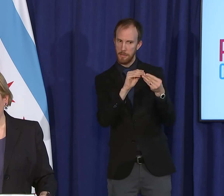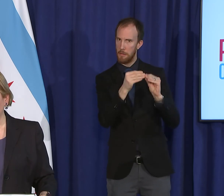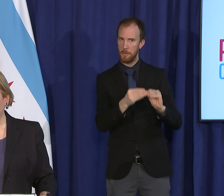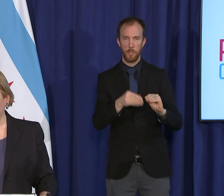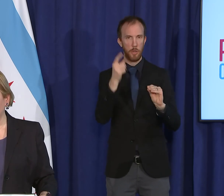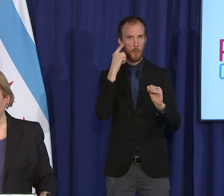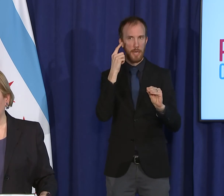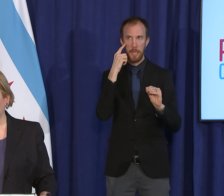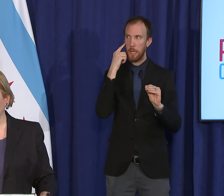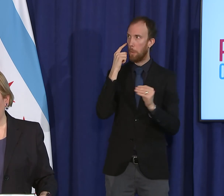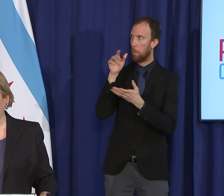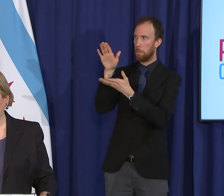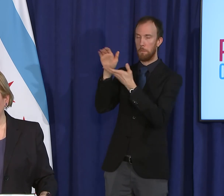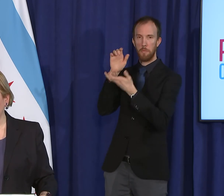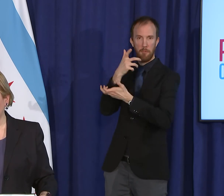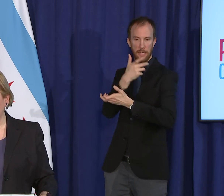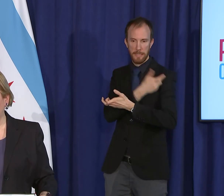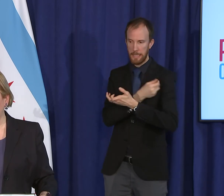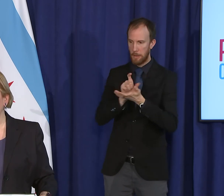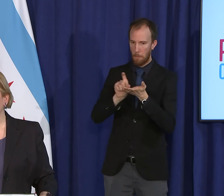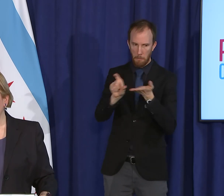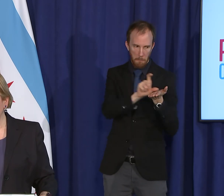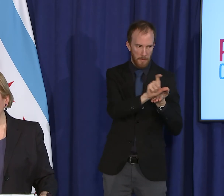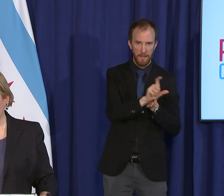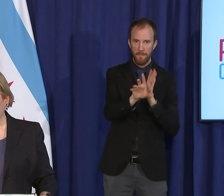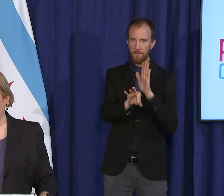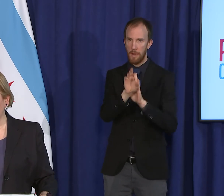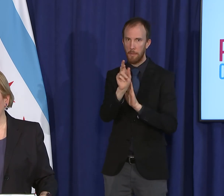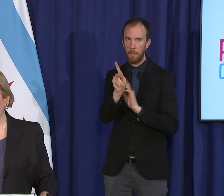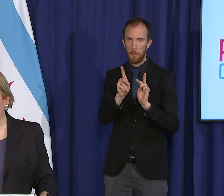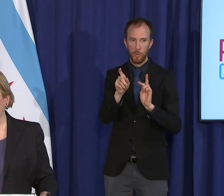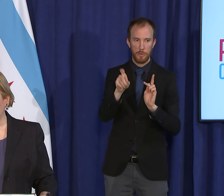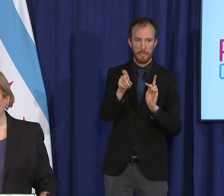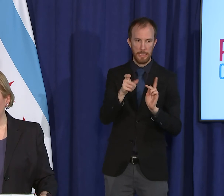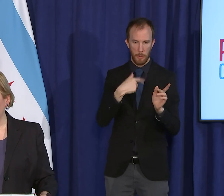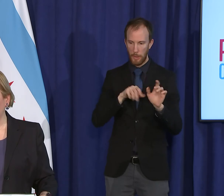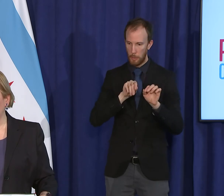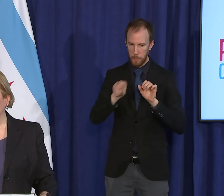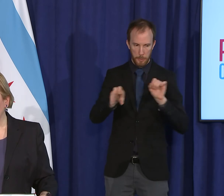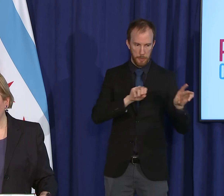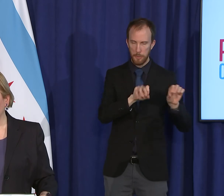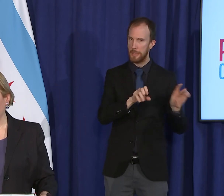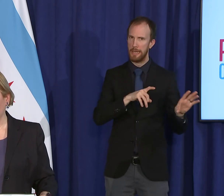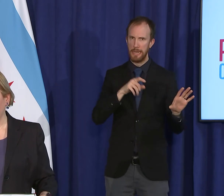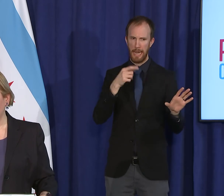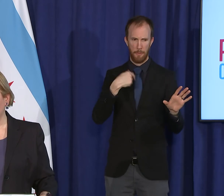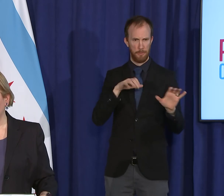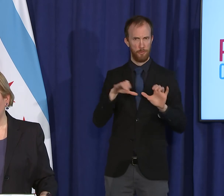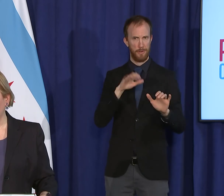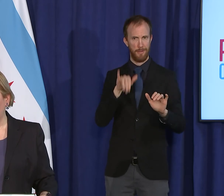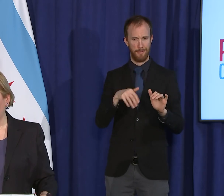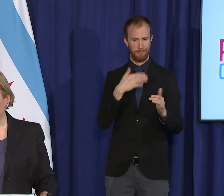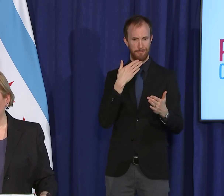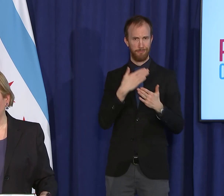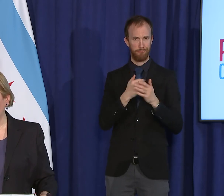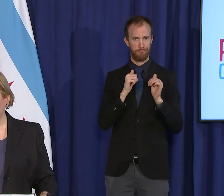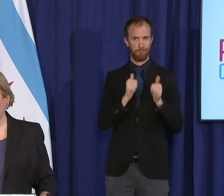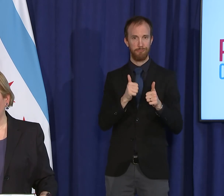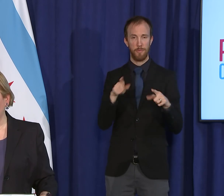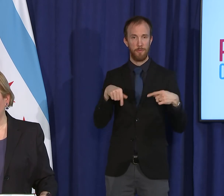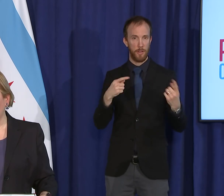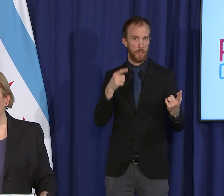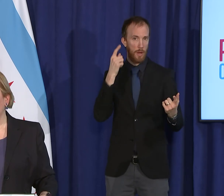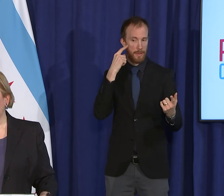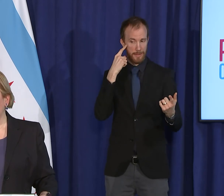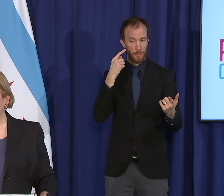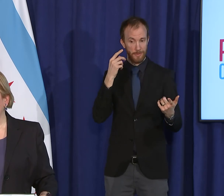pushing vaccine to the settings where it is most needed is a big part of why we are seeing real improvements in some of the areas that have most driven